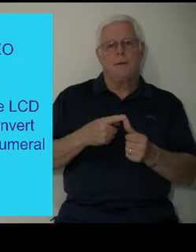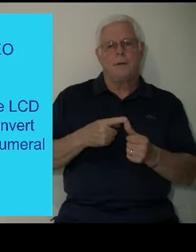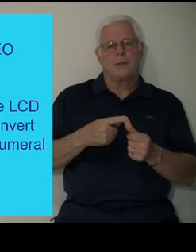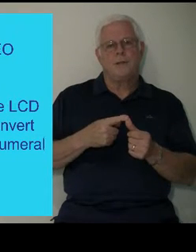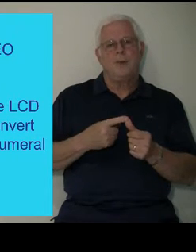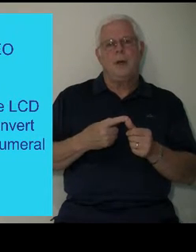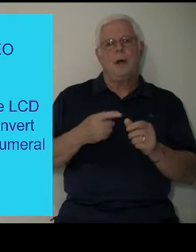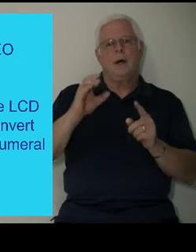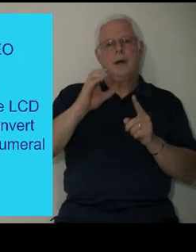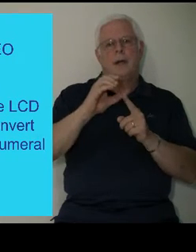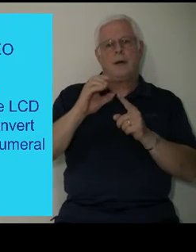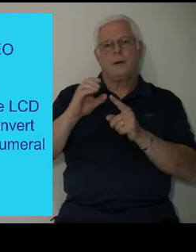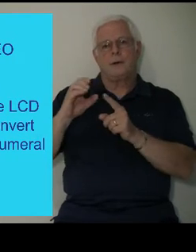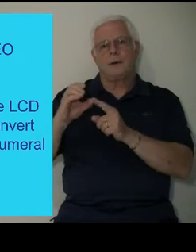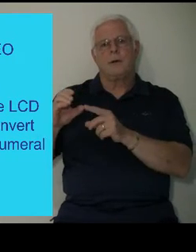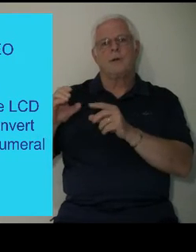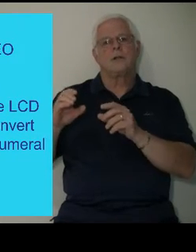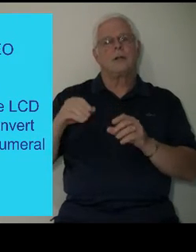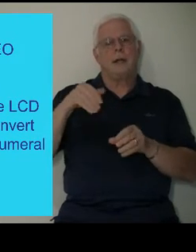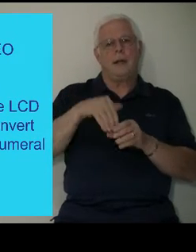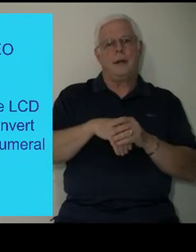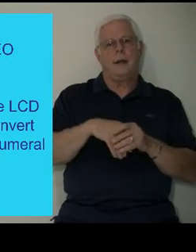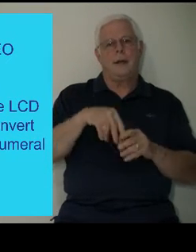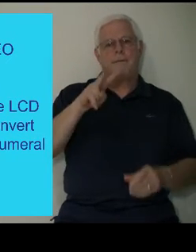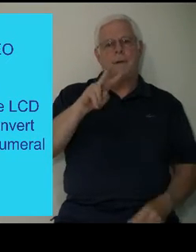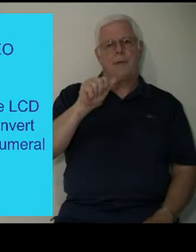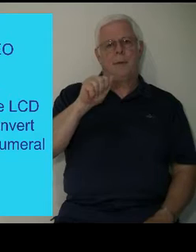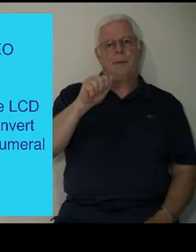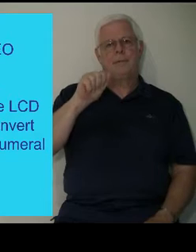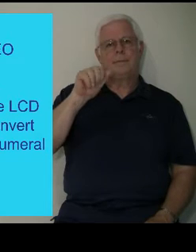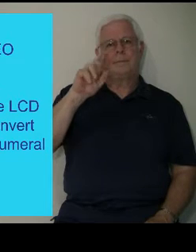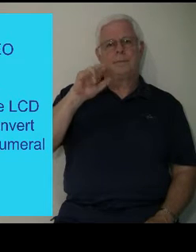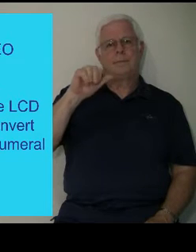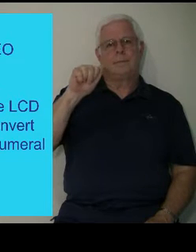First, characters in a variable.